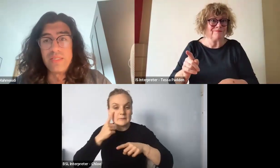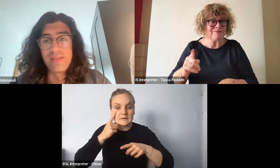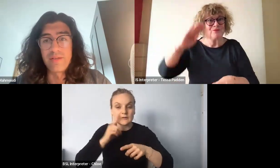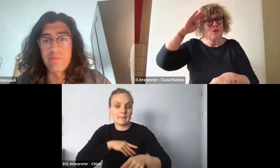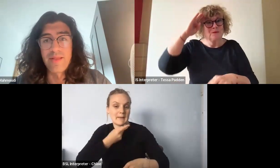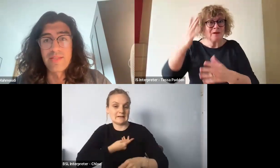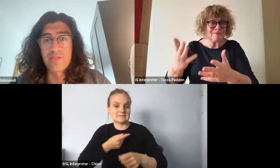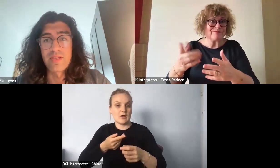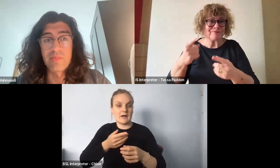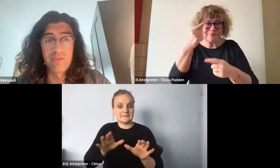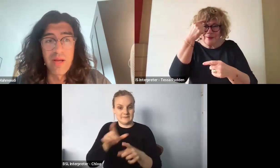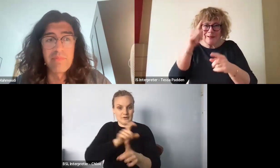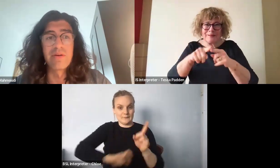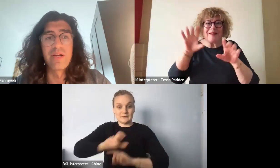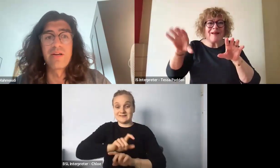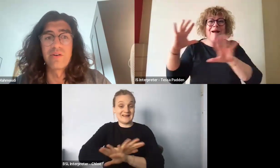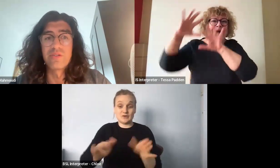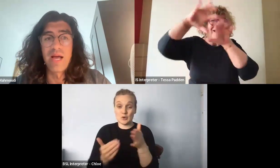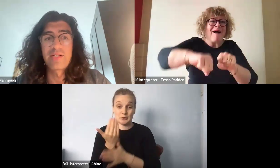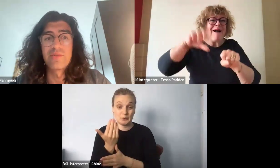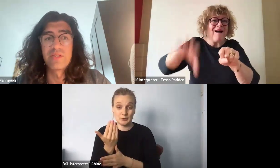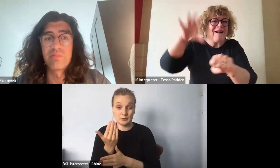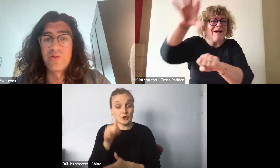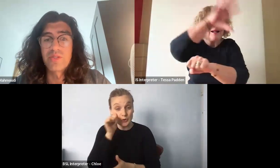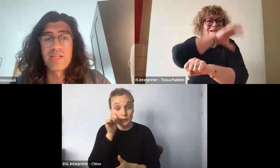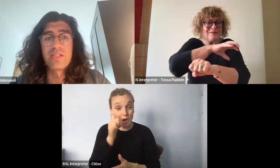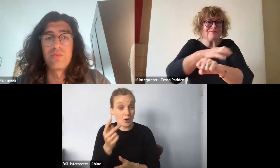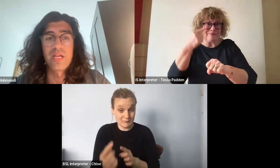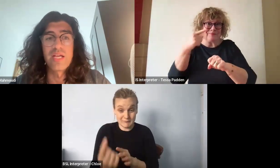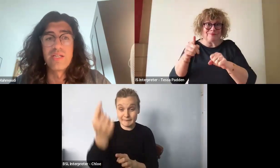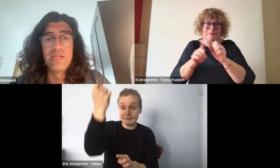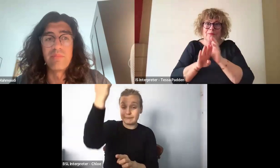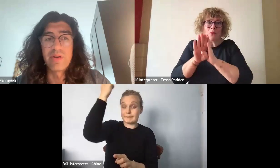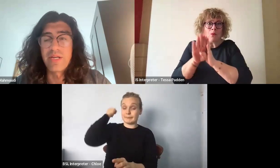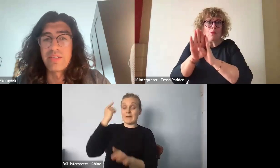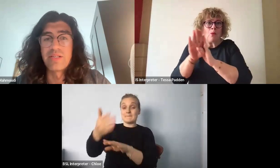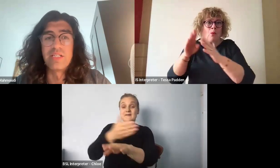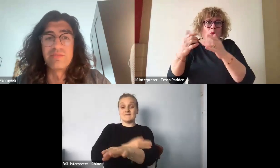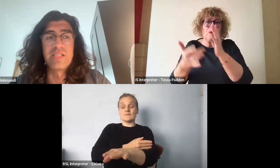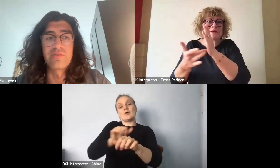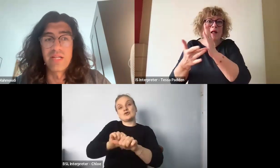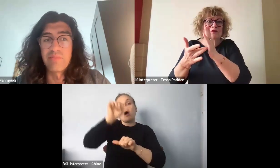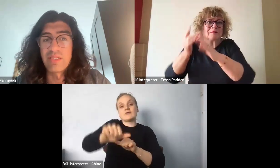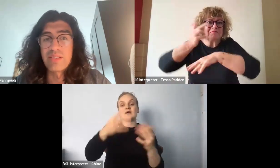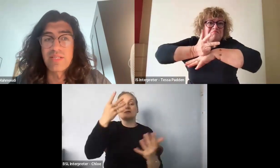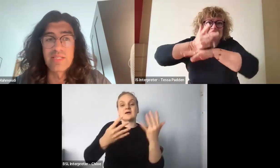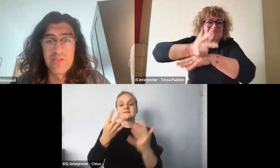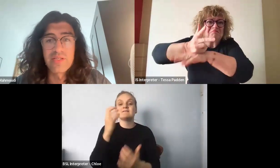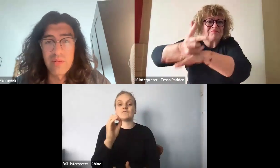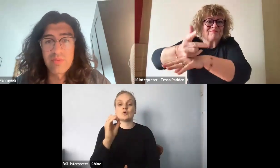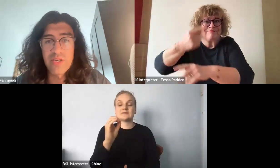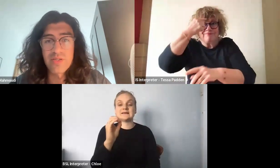new. As some of you might be aware, it goes back to the post-1948 period of the Israeli